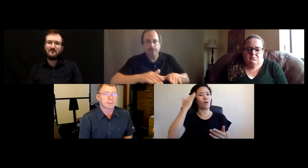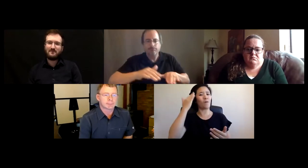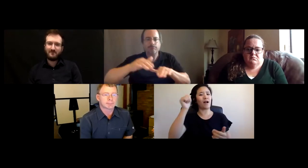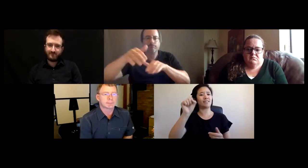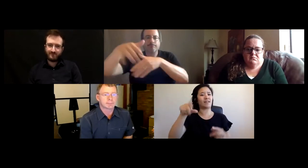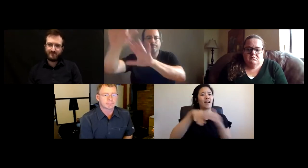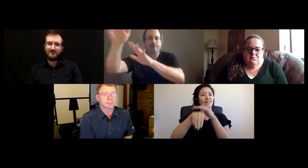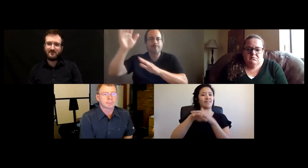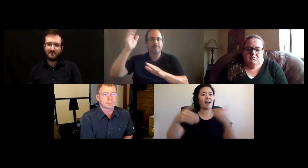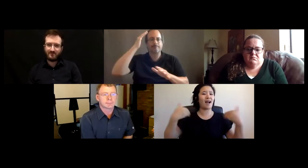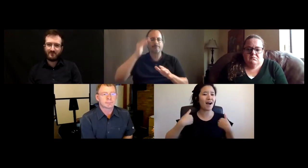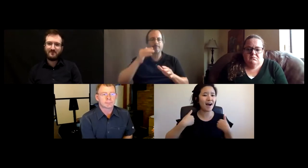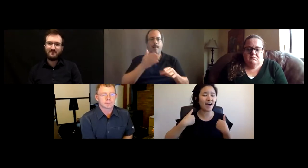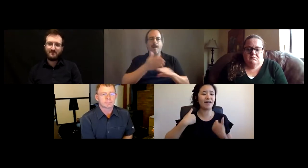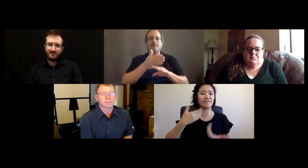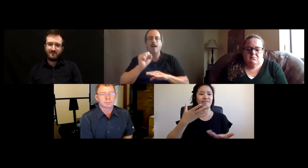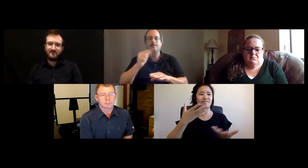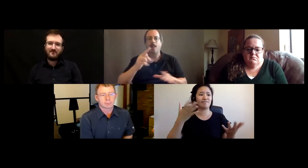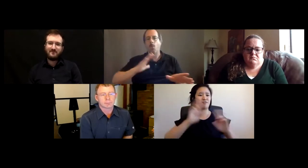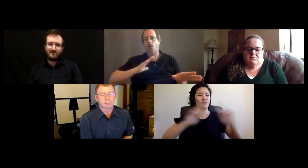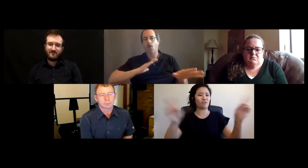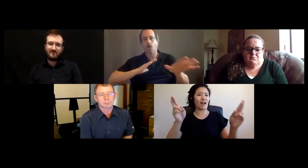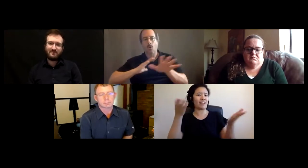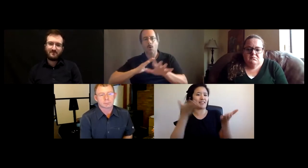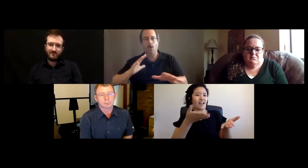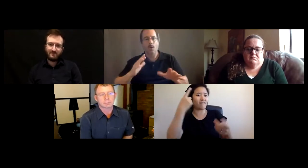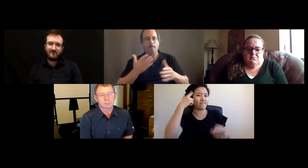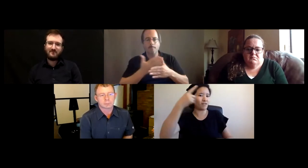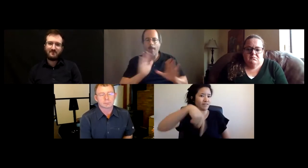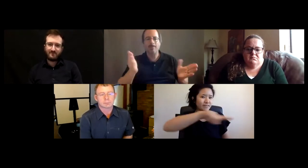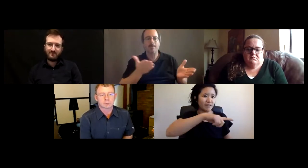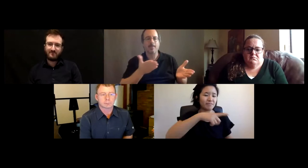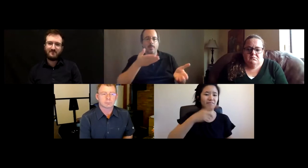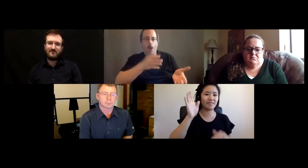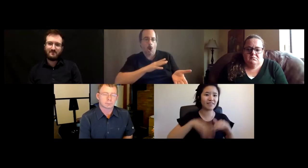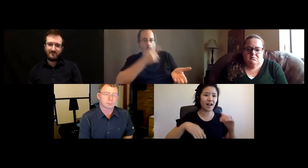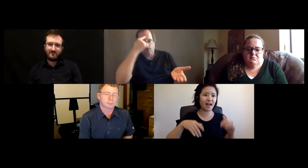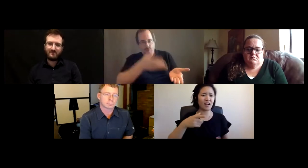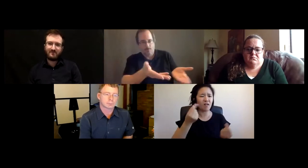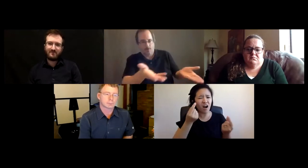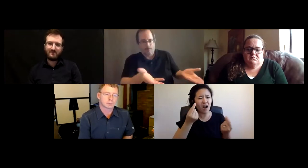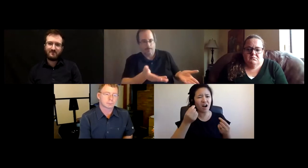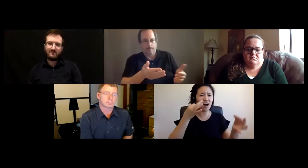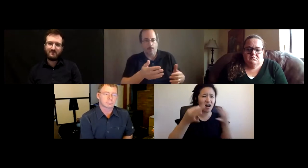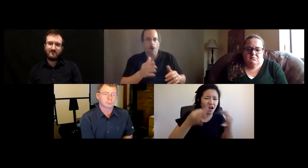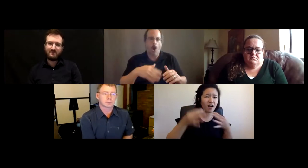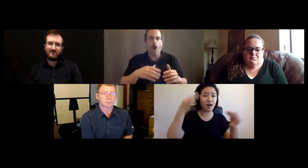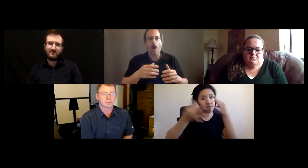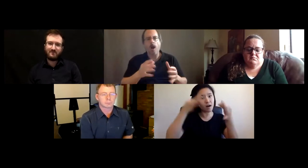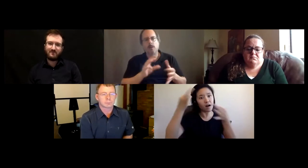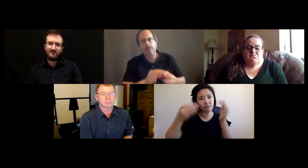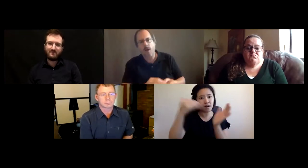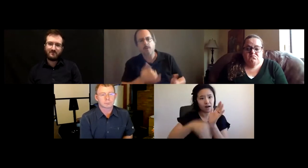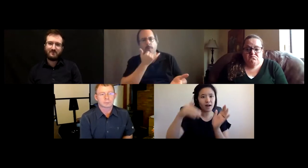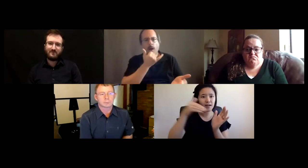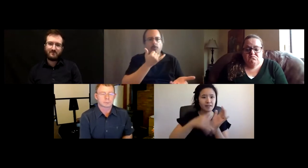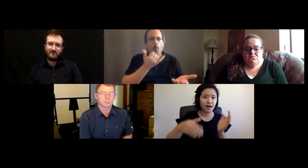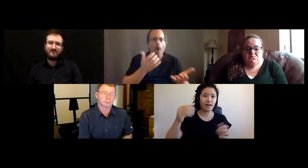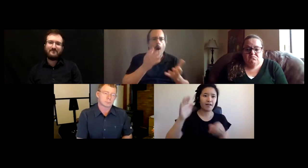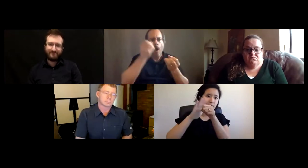and provided the language to that child from the onset, rather than having to educate